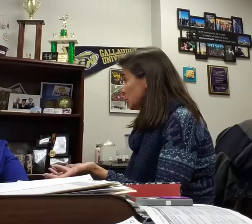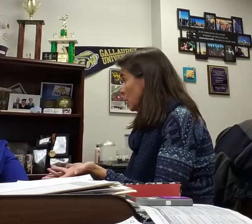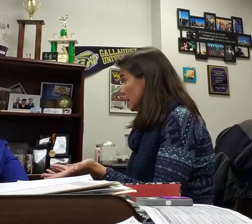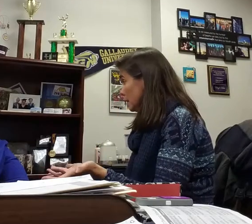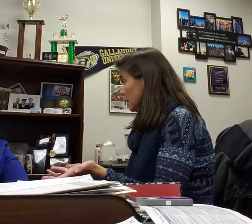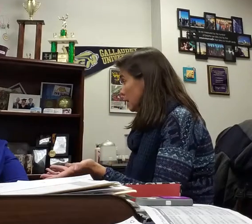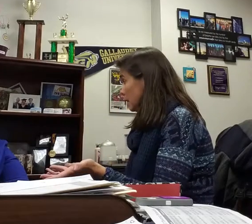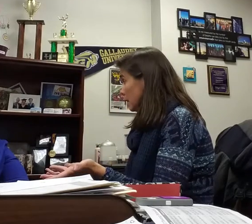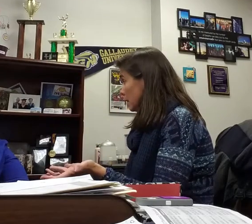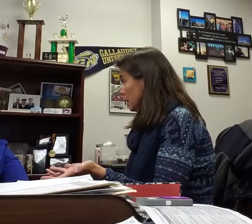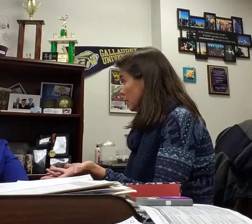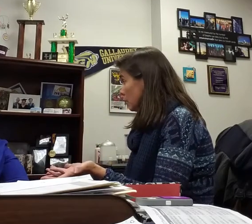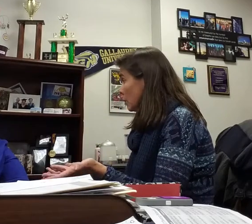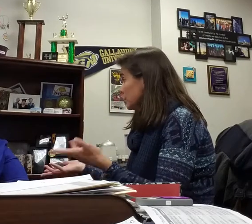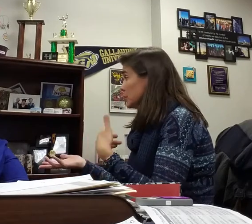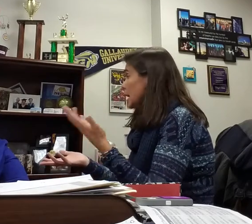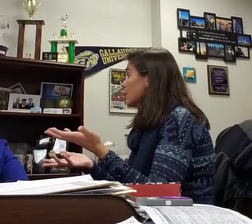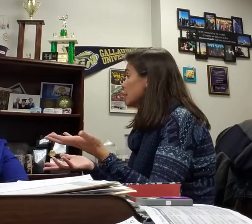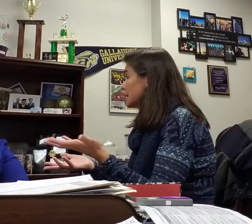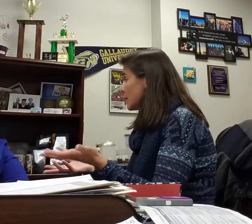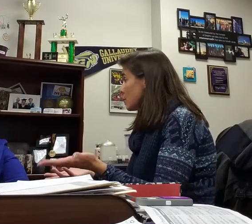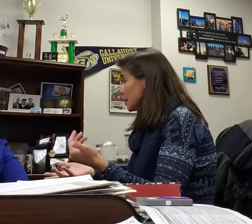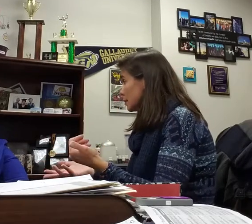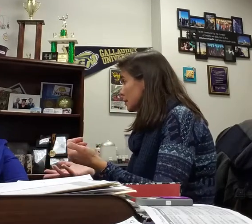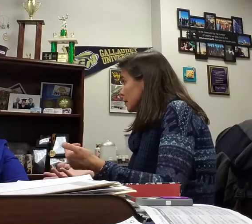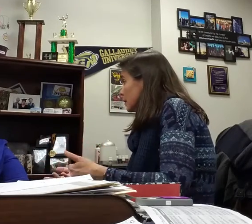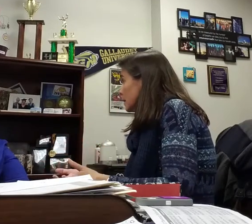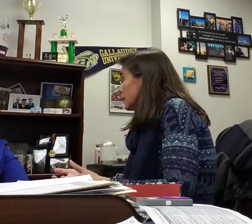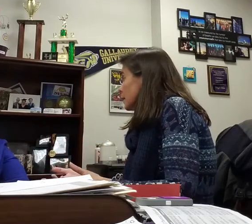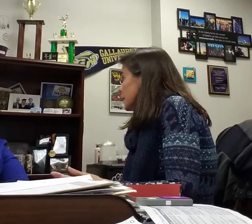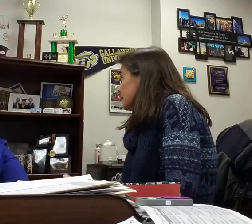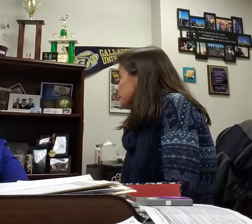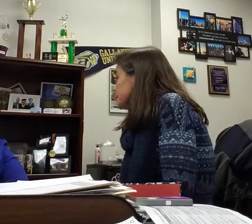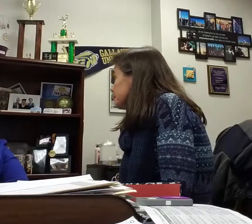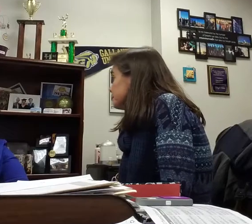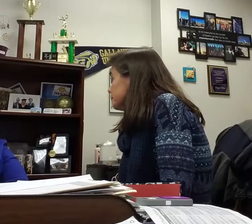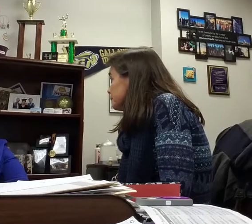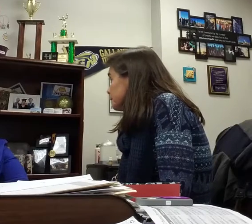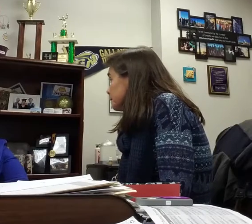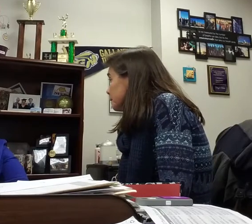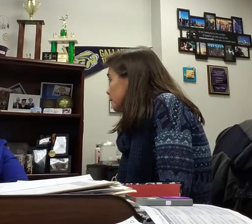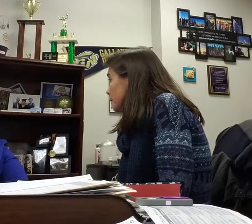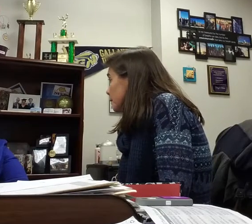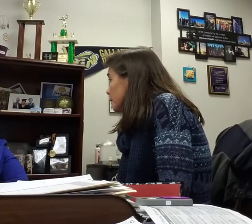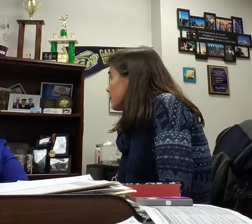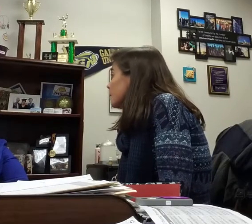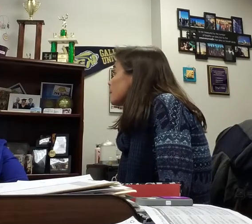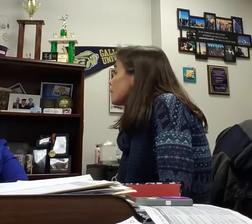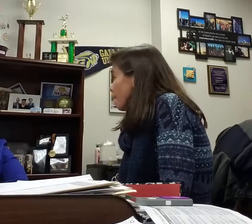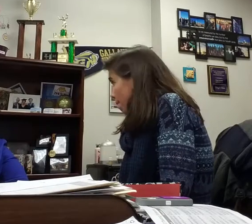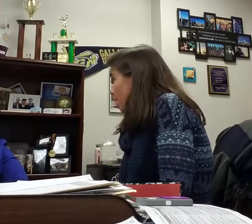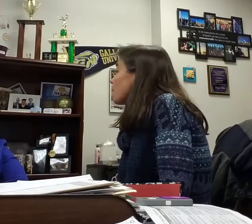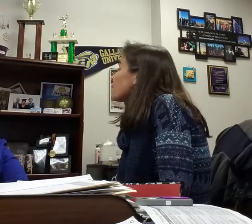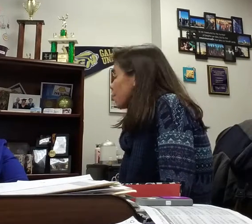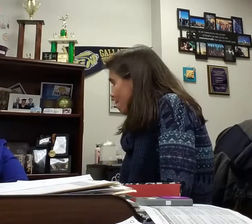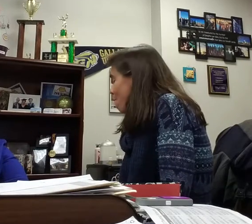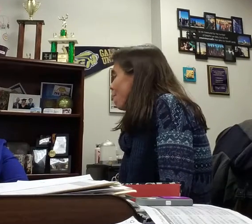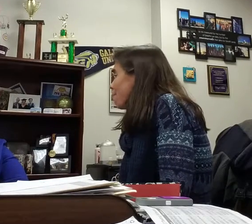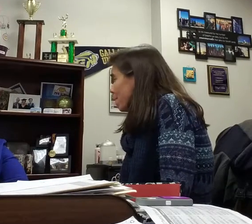what? What would you say her intent was? To get the students drawn in so that they can learn and that they can go